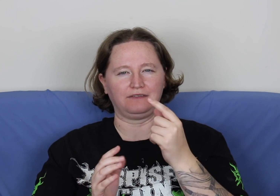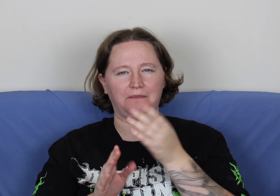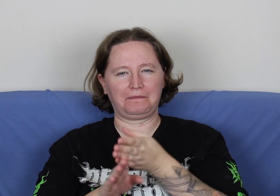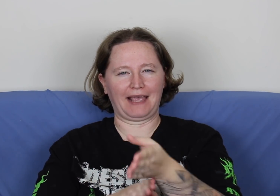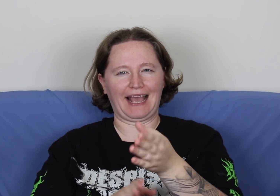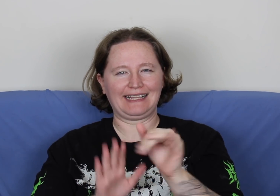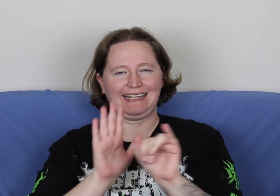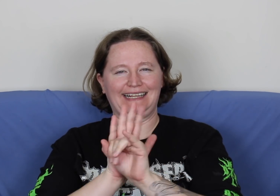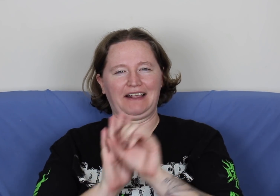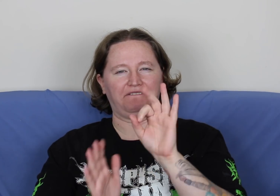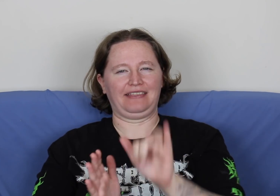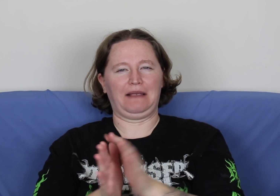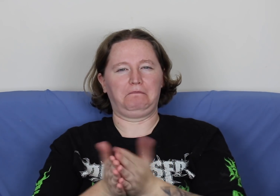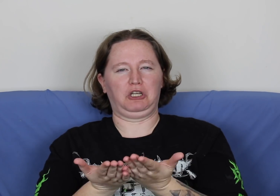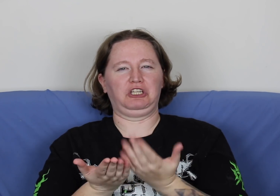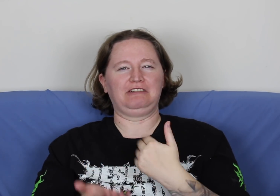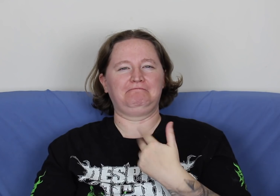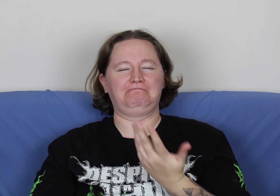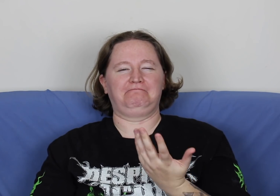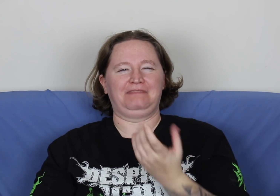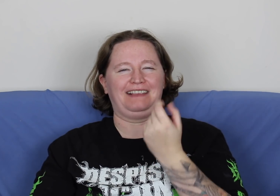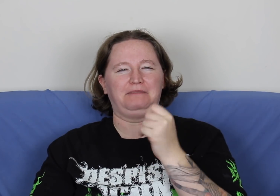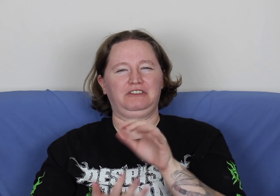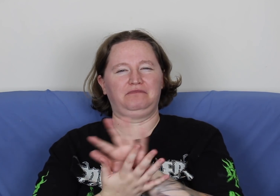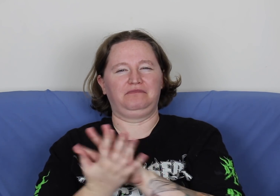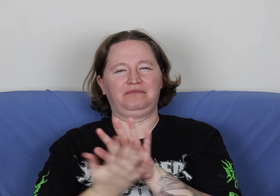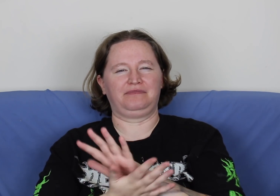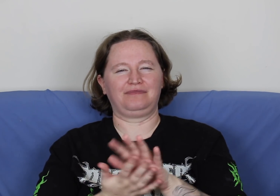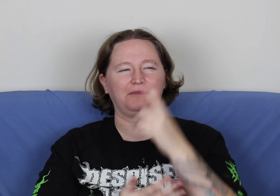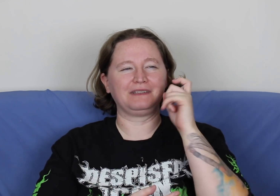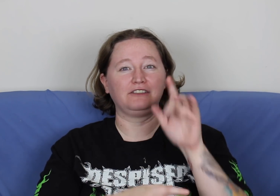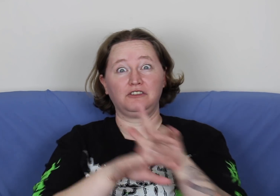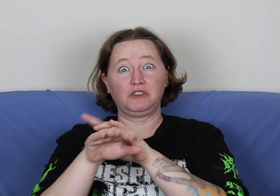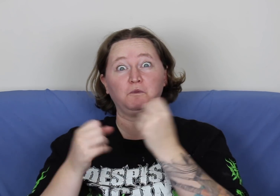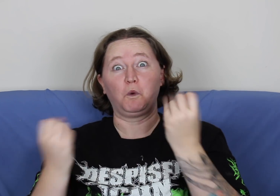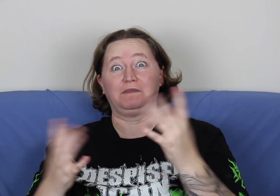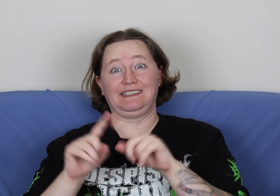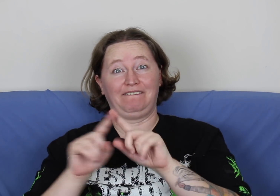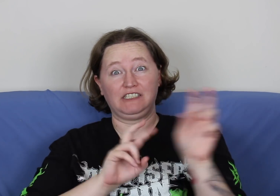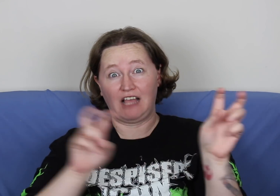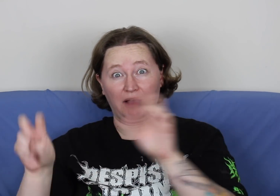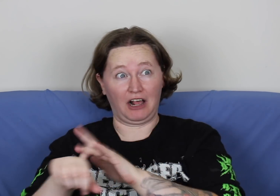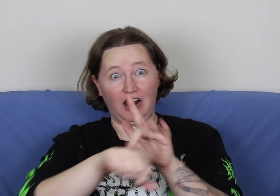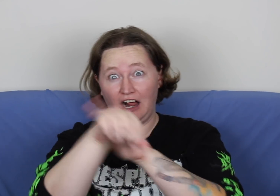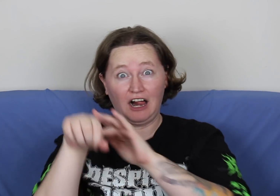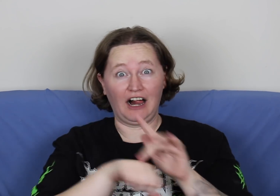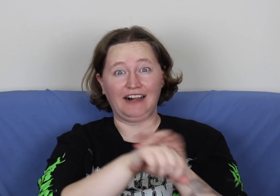main purpose was. Like, what was the identity of the book? So that was a little bit confusing to me because there were so many different topics that